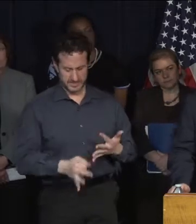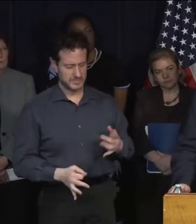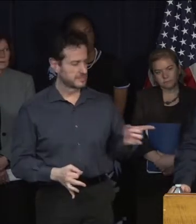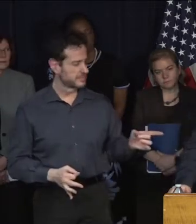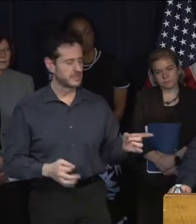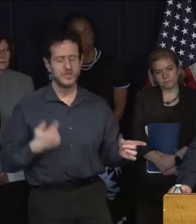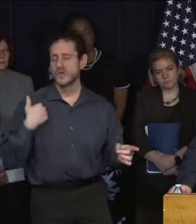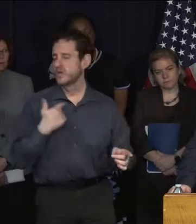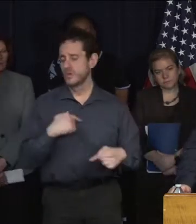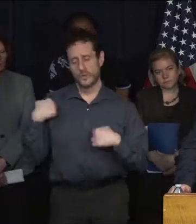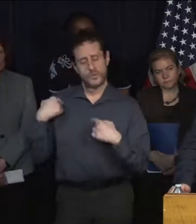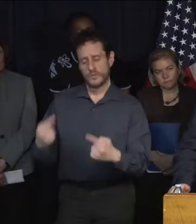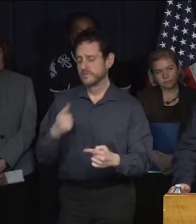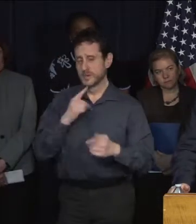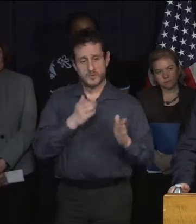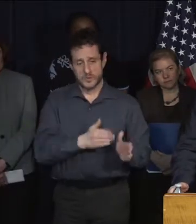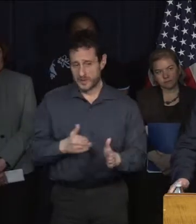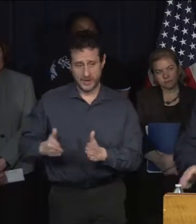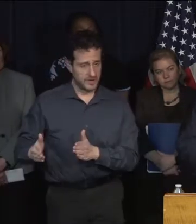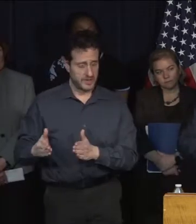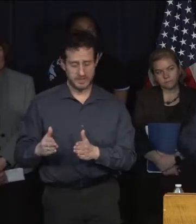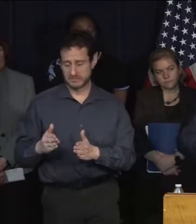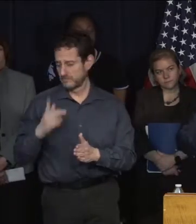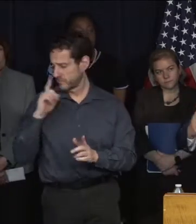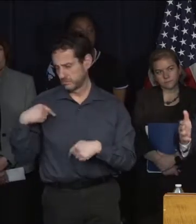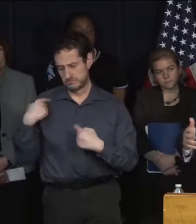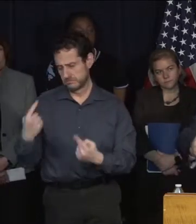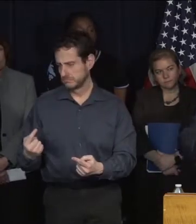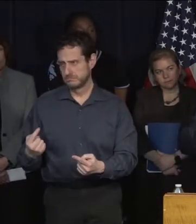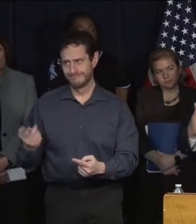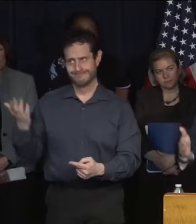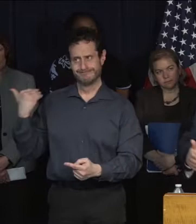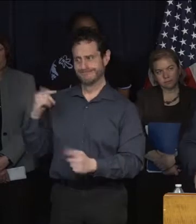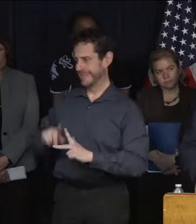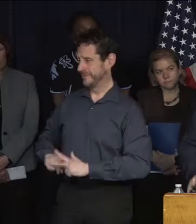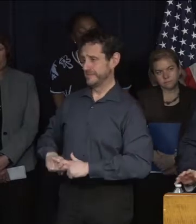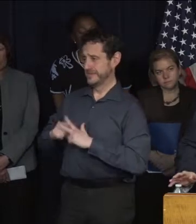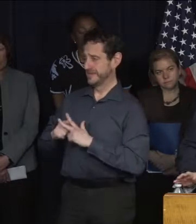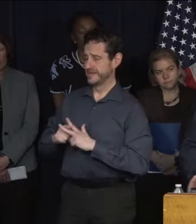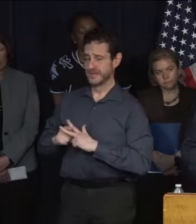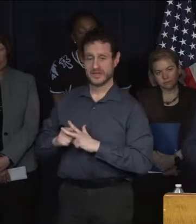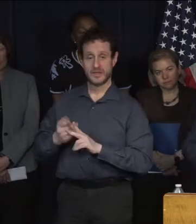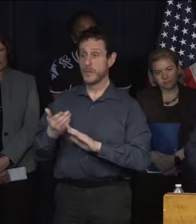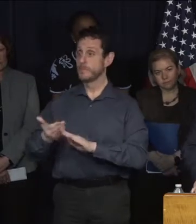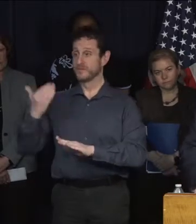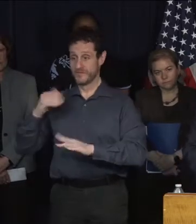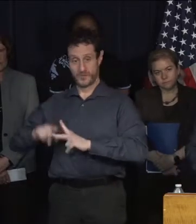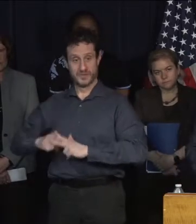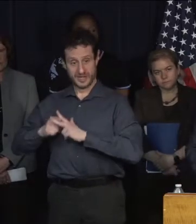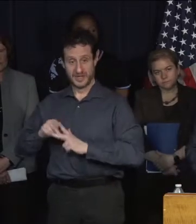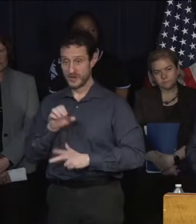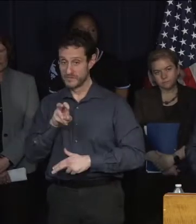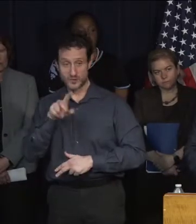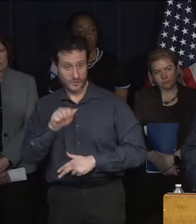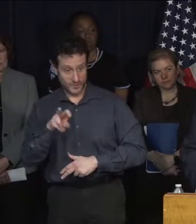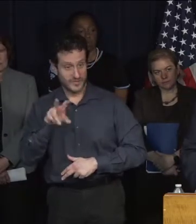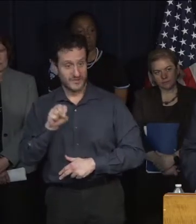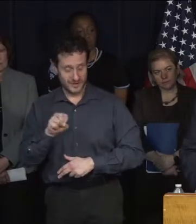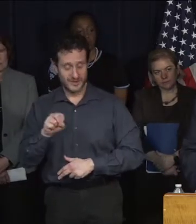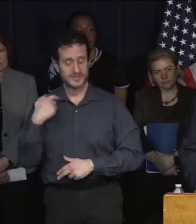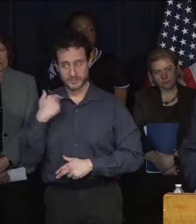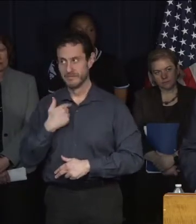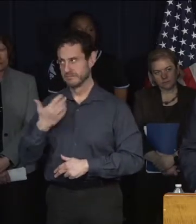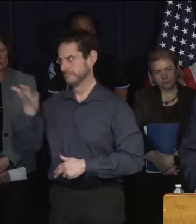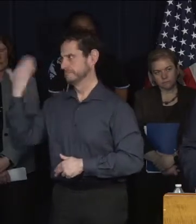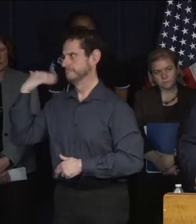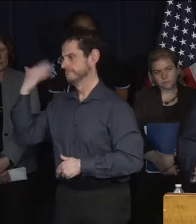in preparation for some time to, you know, from way back at the very beginning, in fact, before the beginning of the coronavirus,